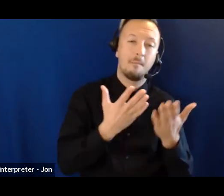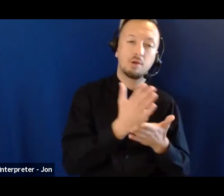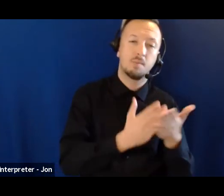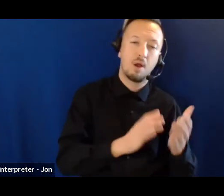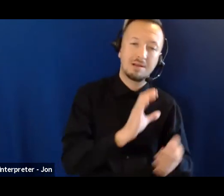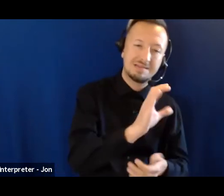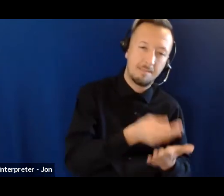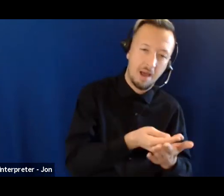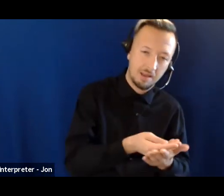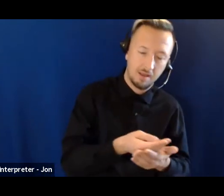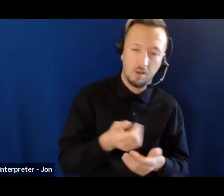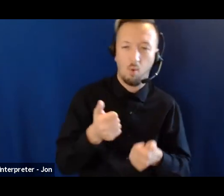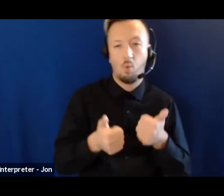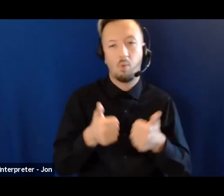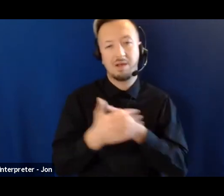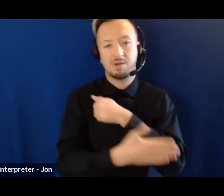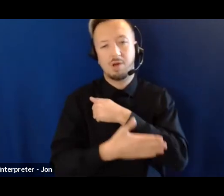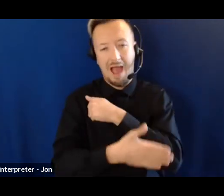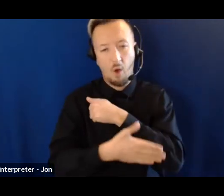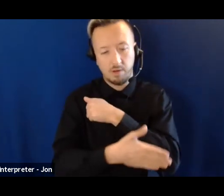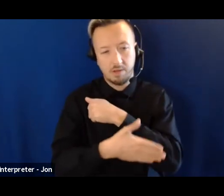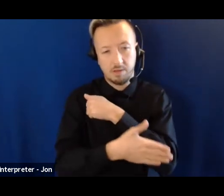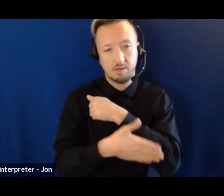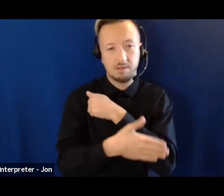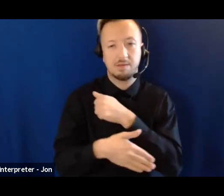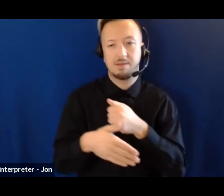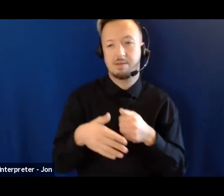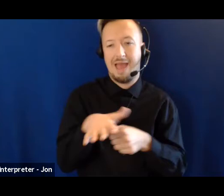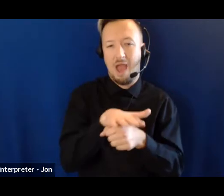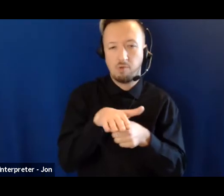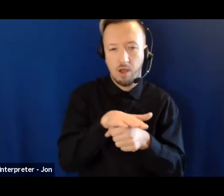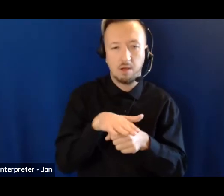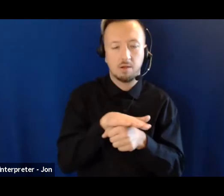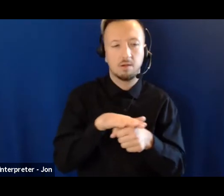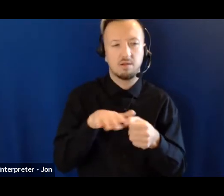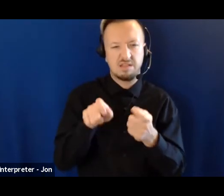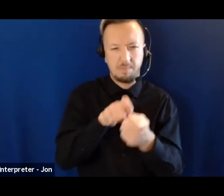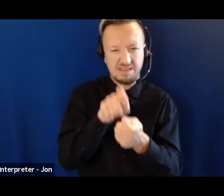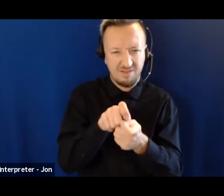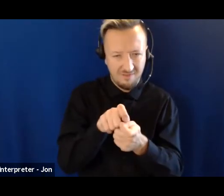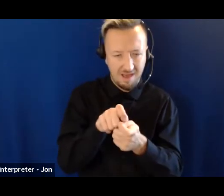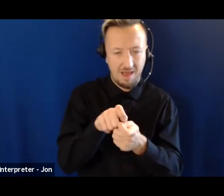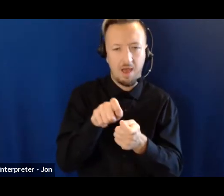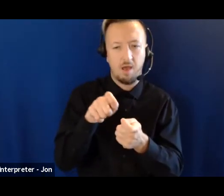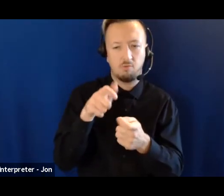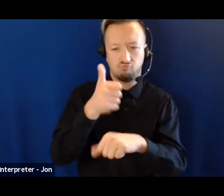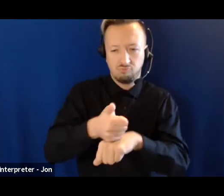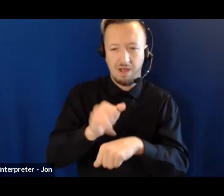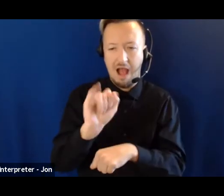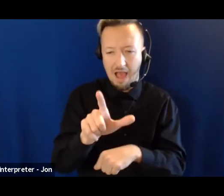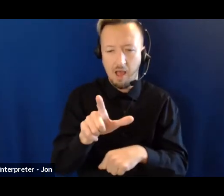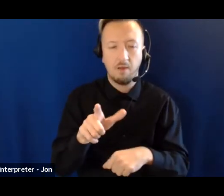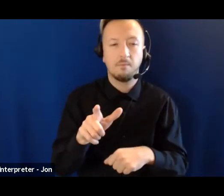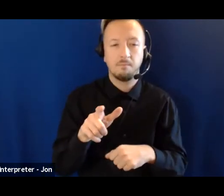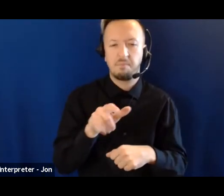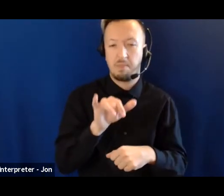receive? What counties or territories are they have specified to do IL in? So that kind of